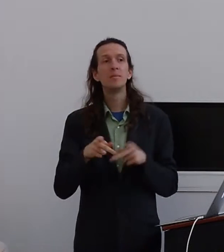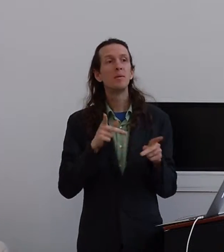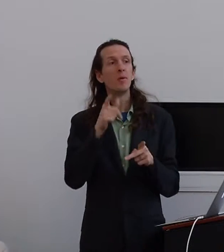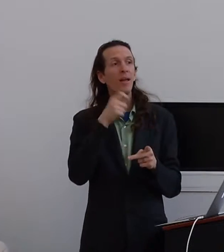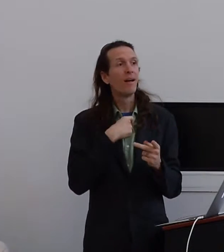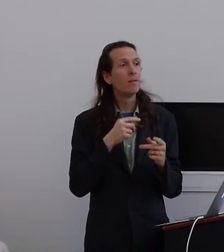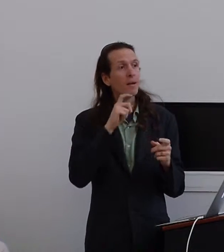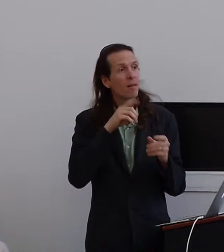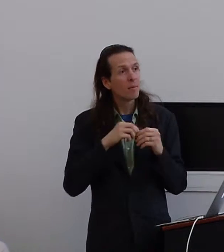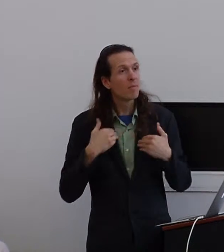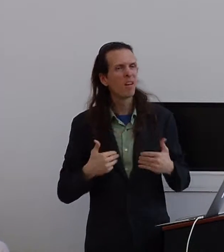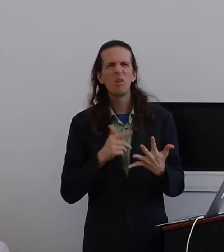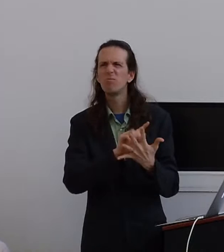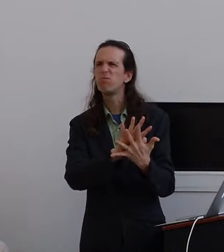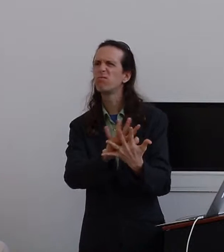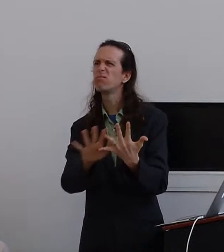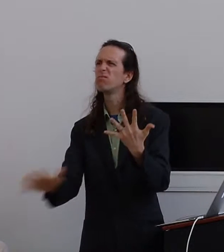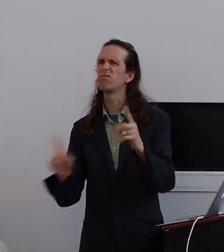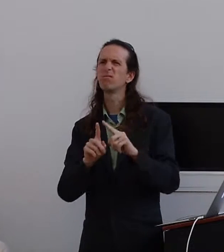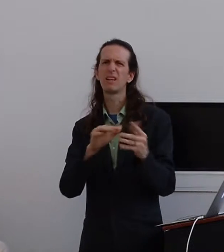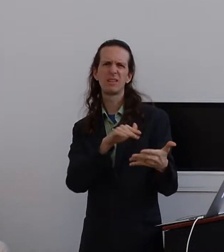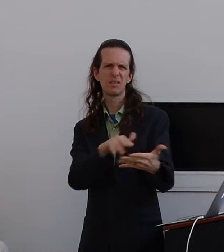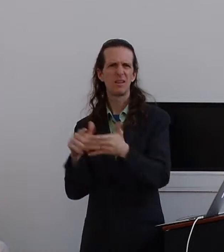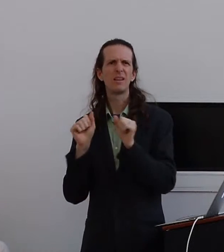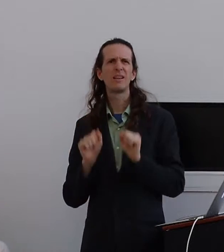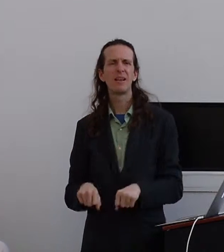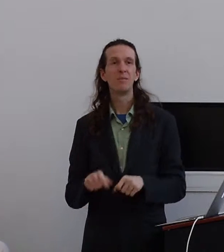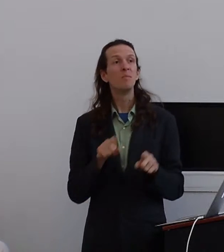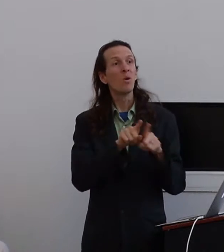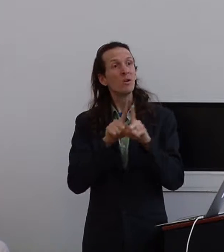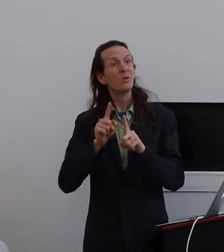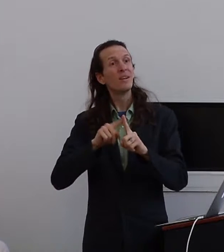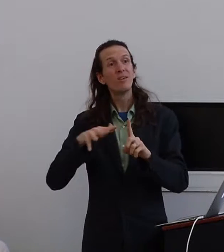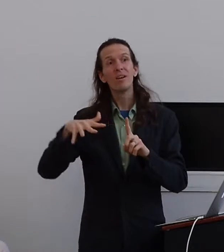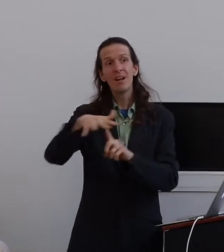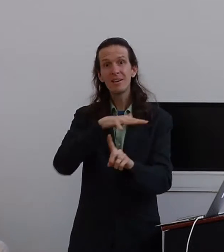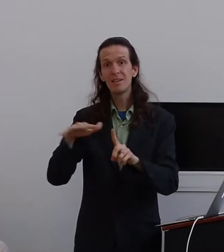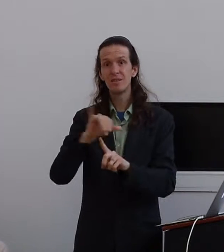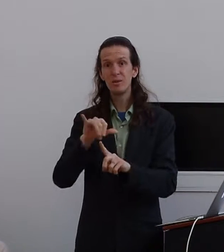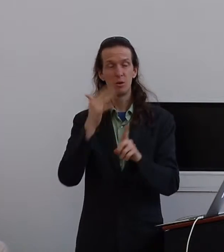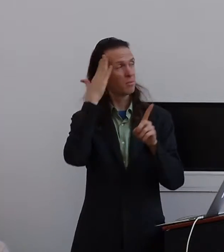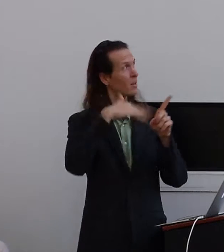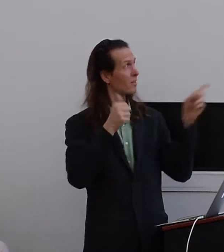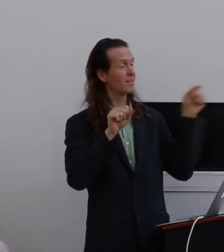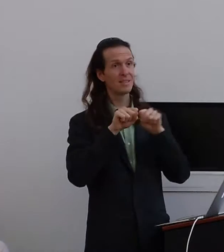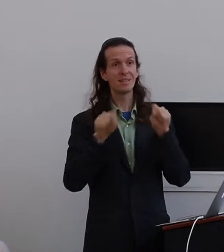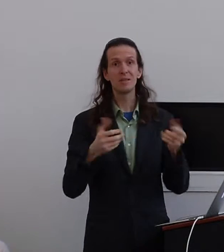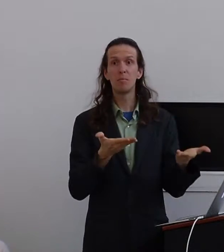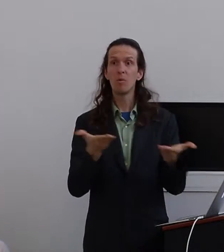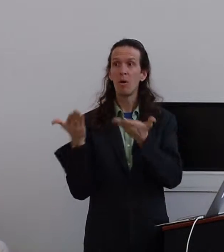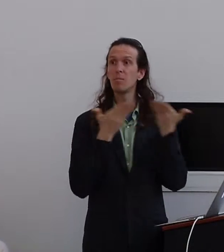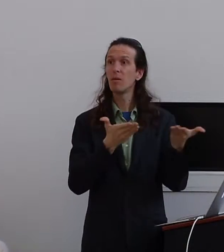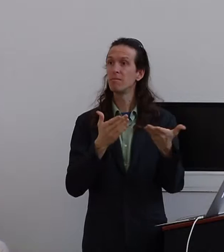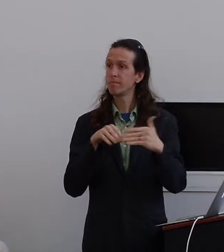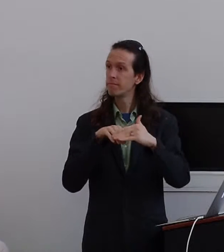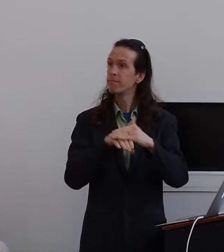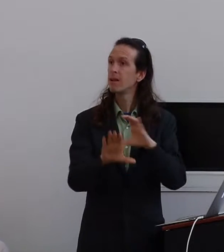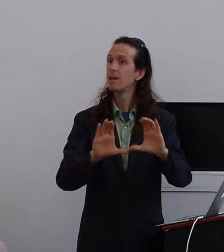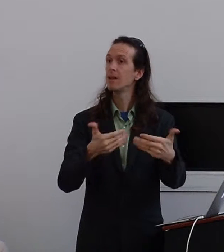other special populations, such as those who have cochlear implants or metal in their bodies. In addition to the ability to study across ages, the